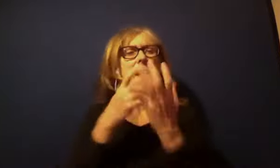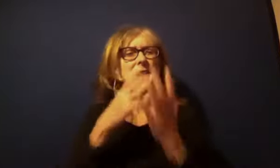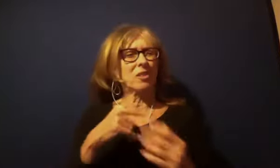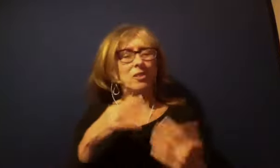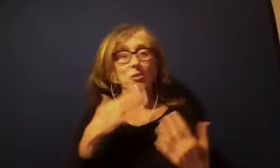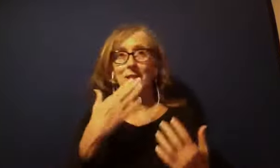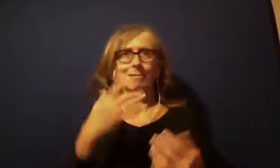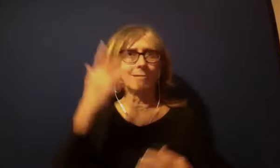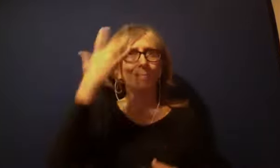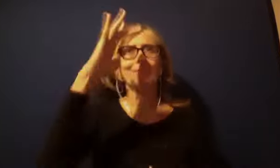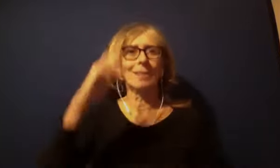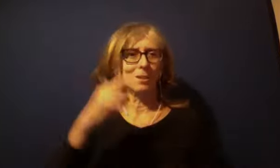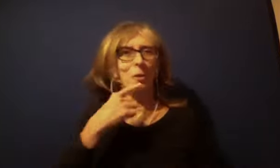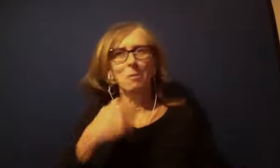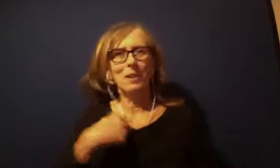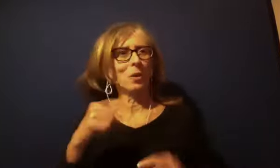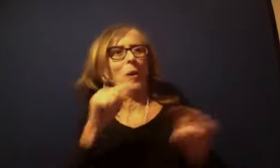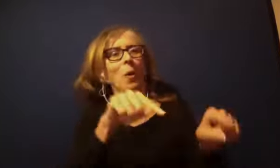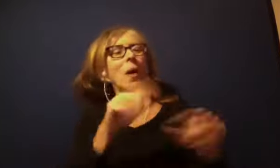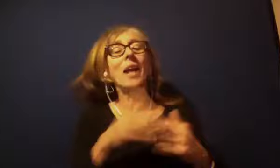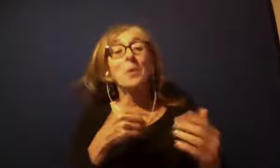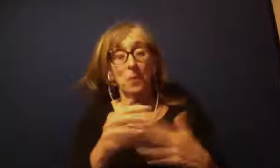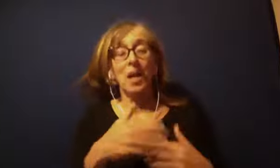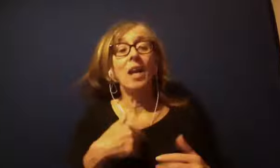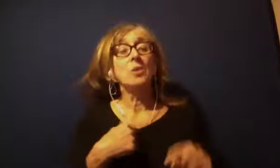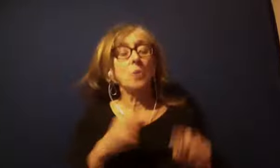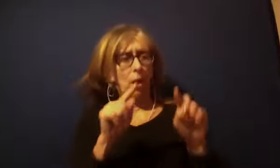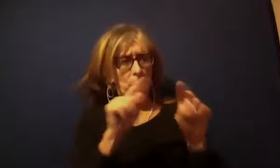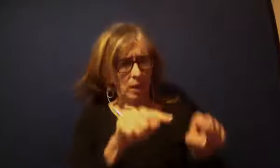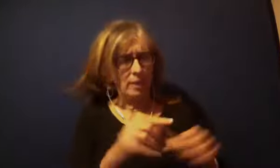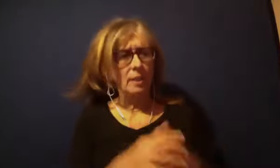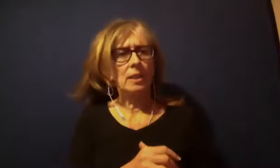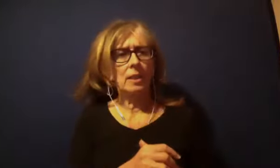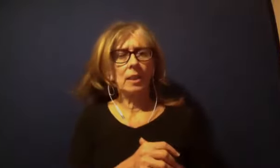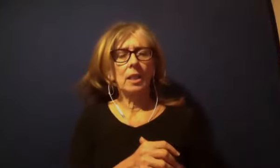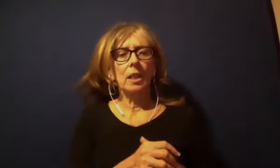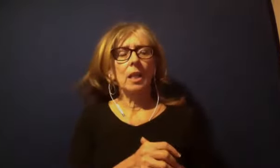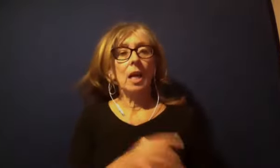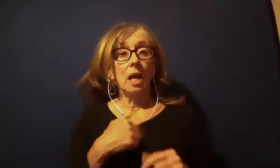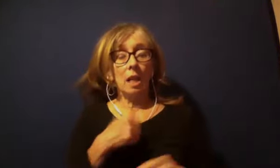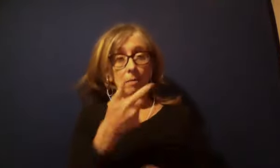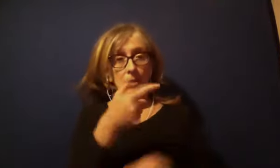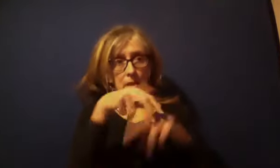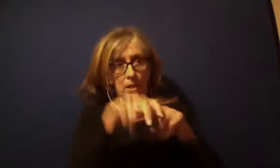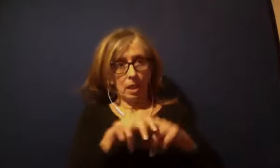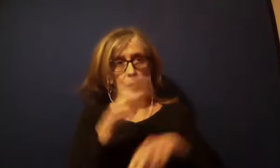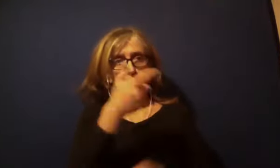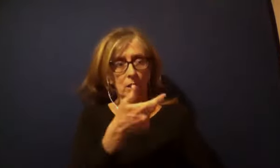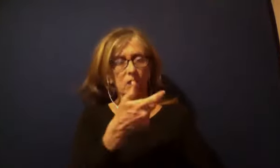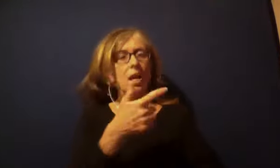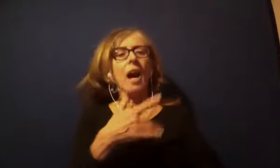me to come to this event, and someone talked about, prior to the end of the event, like, I just got cracked open more and more and more during the shares.